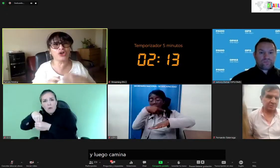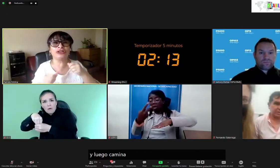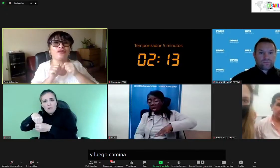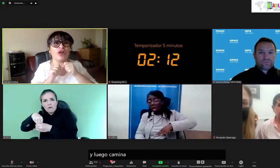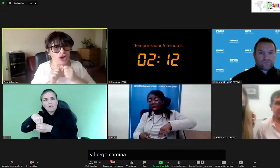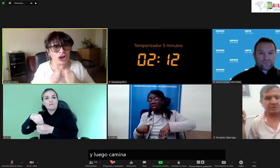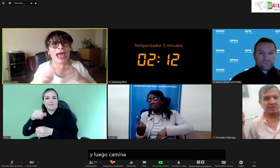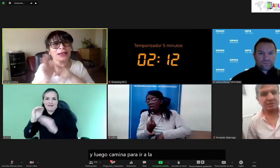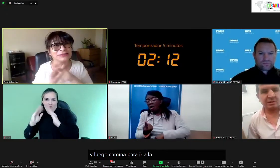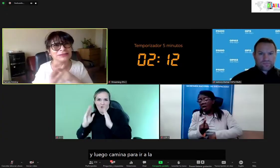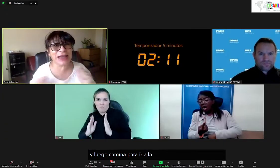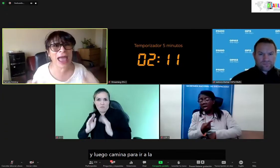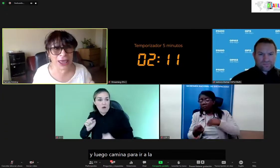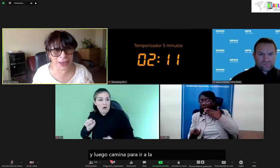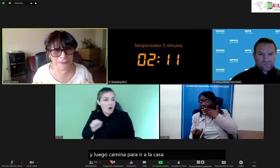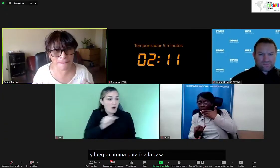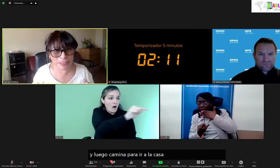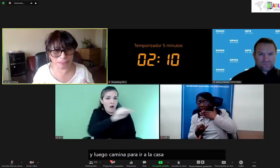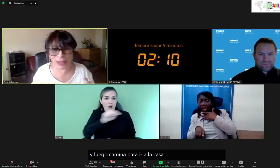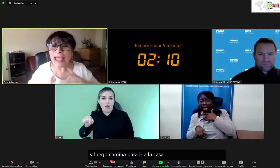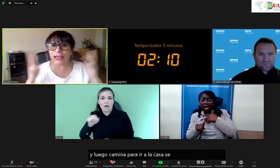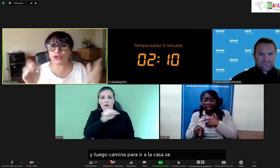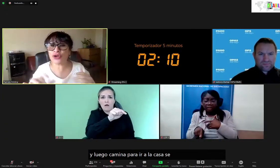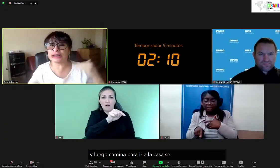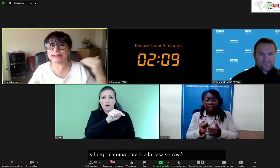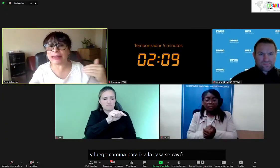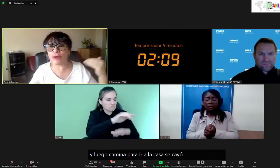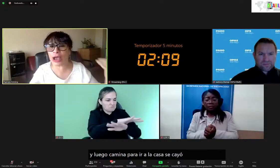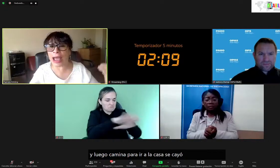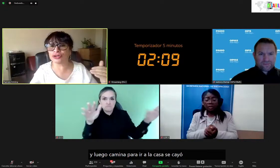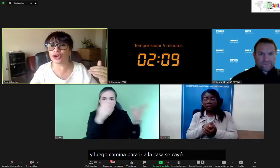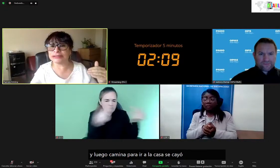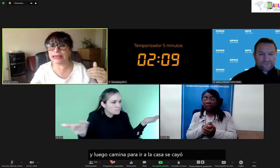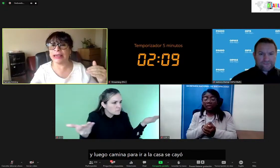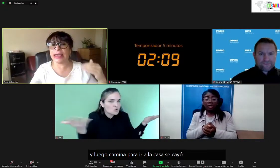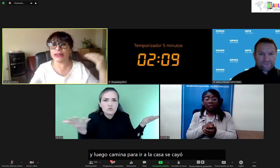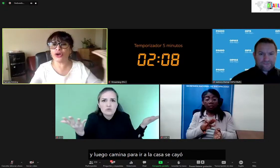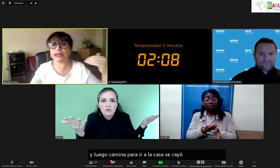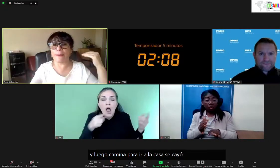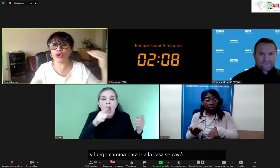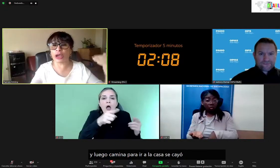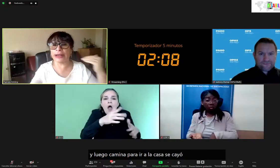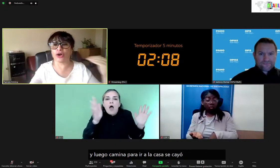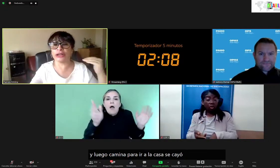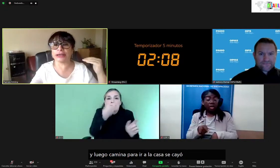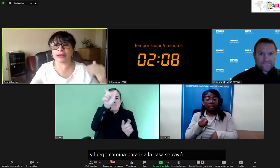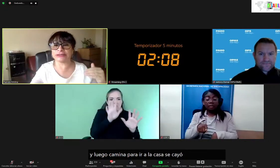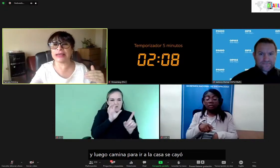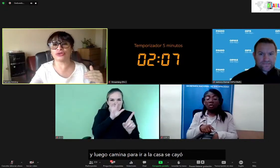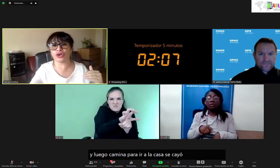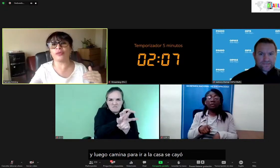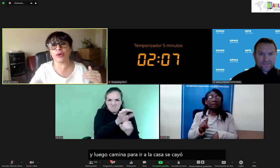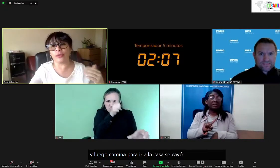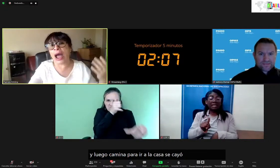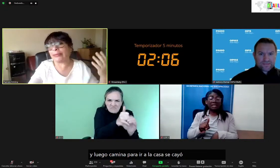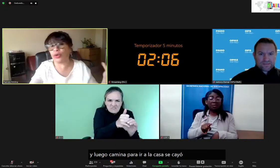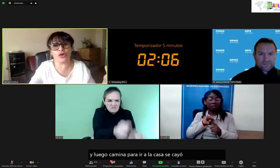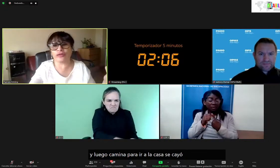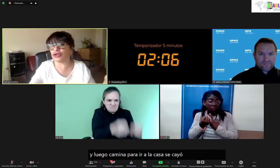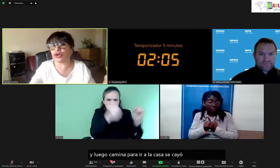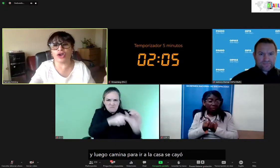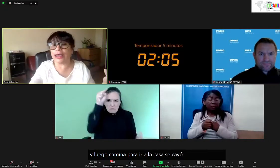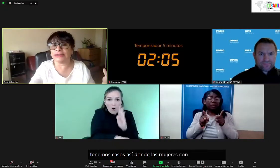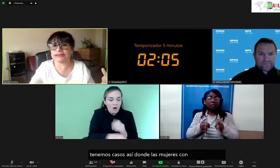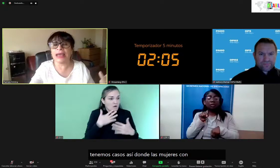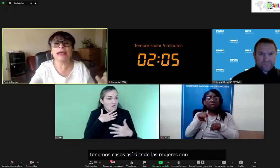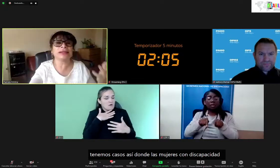there was a bridge she fell in and she spent a night alone so these are the sort of cases that we face as women